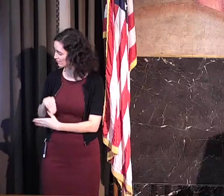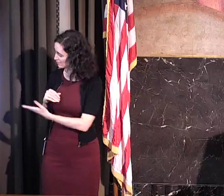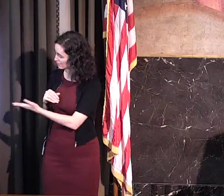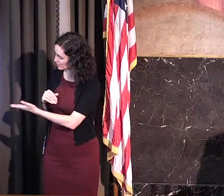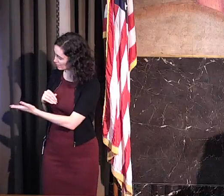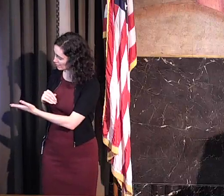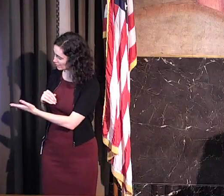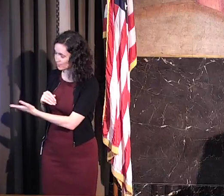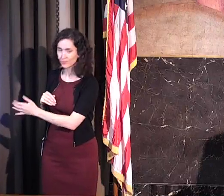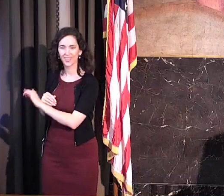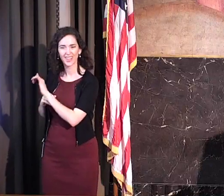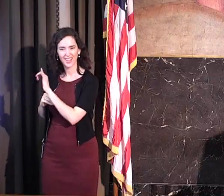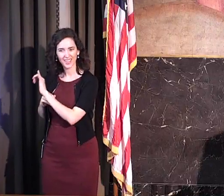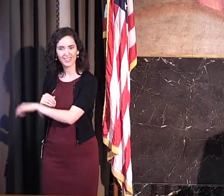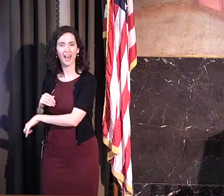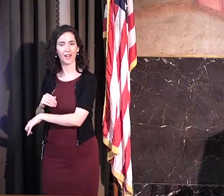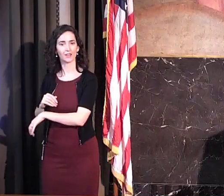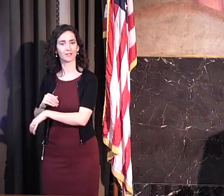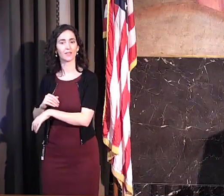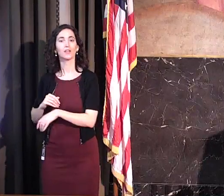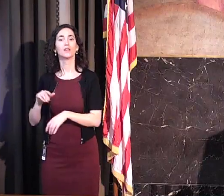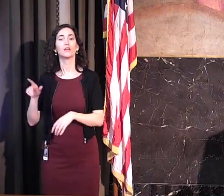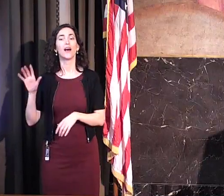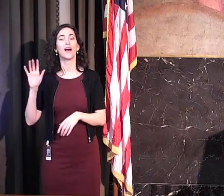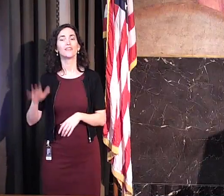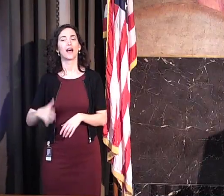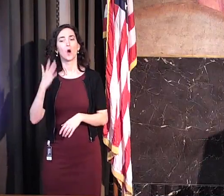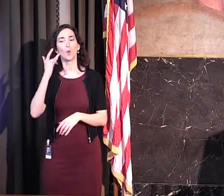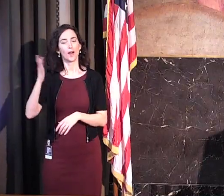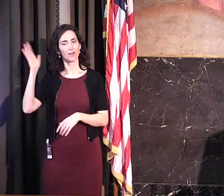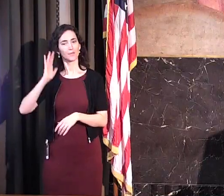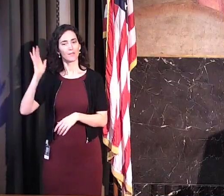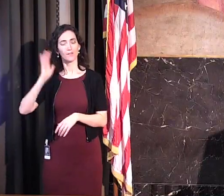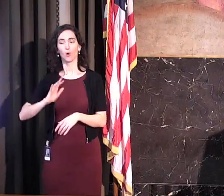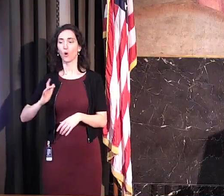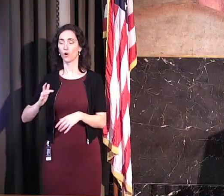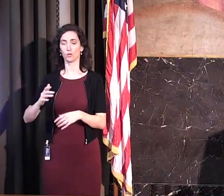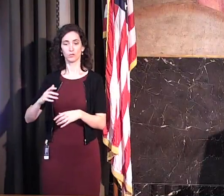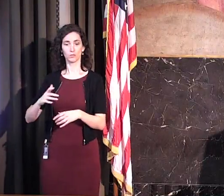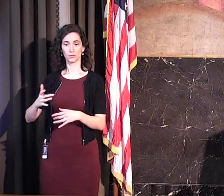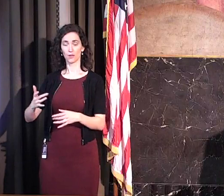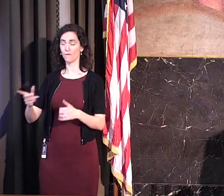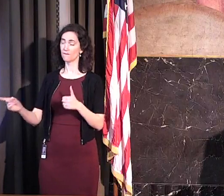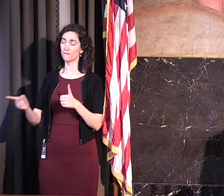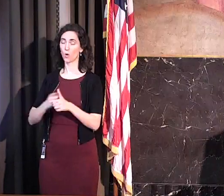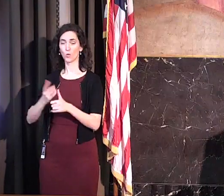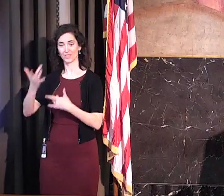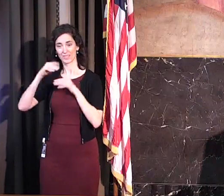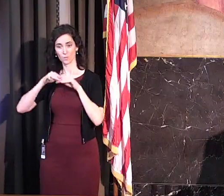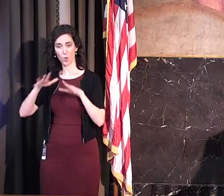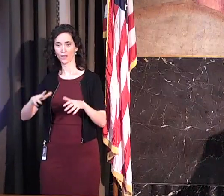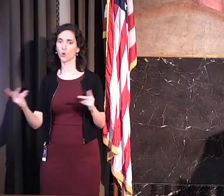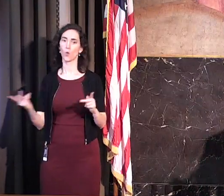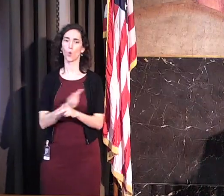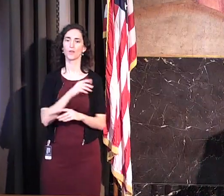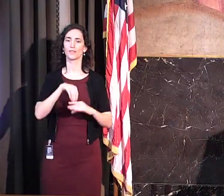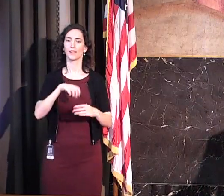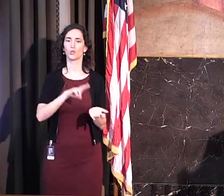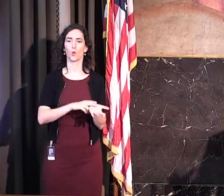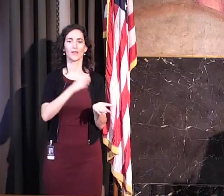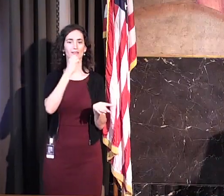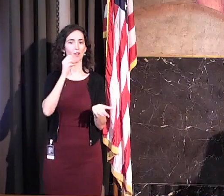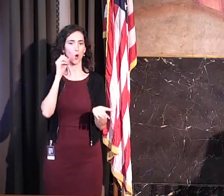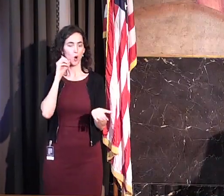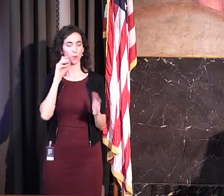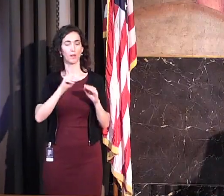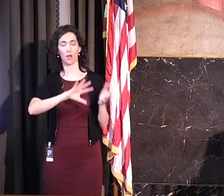This is the trifecta that made nursing homes the epicenter of the first surge that produced all of those